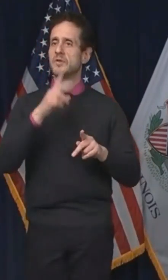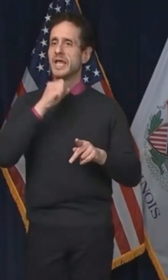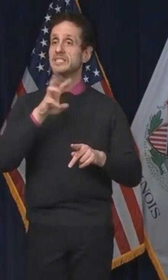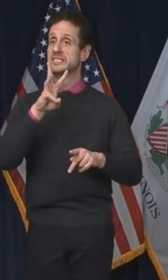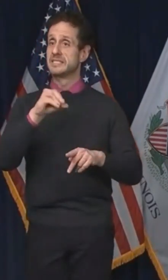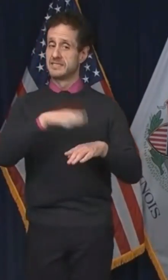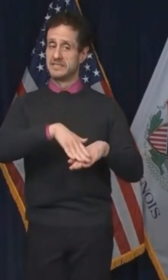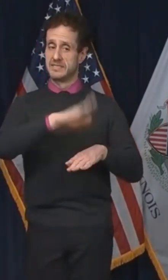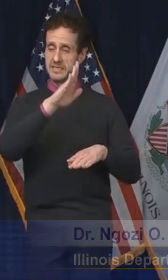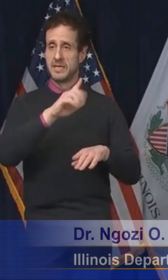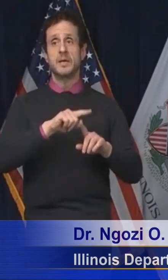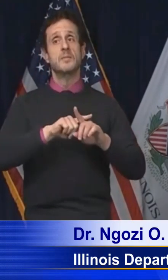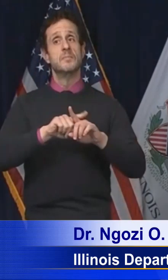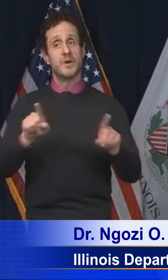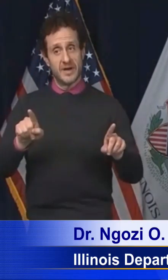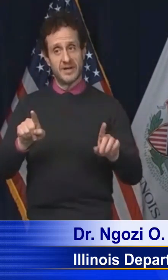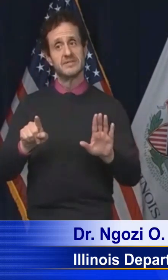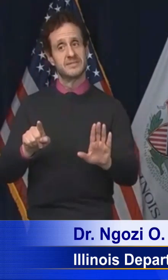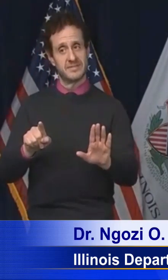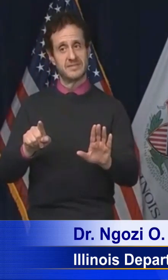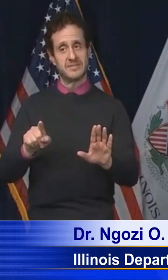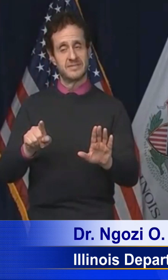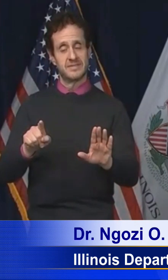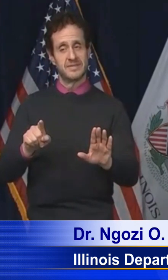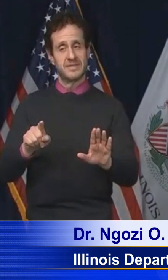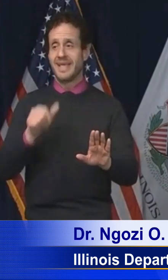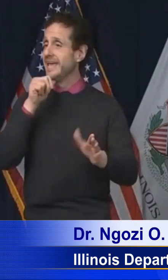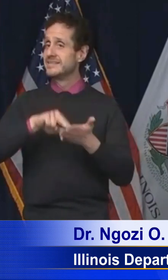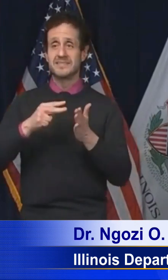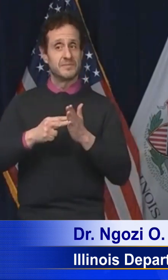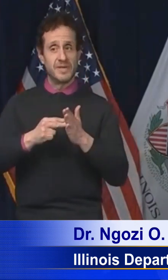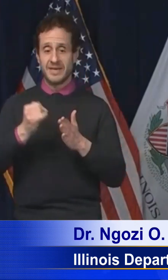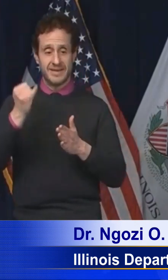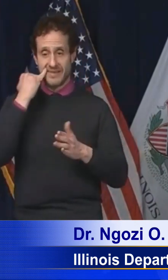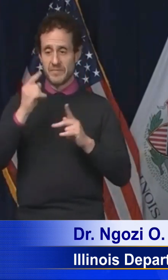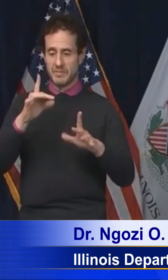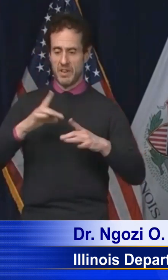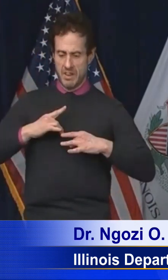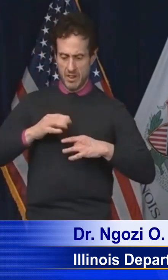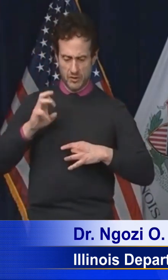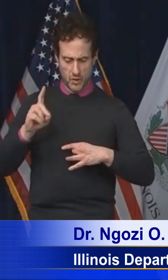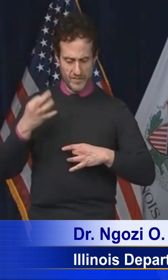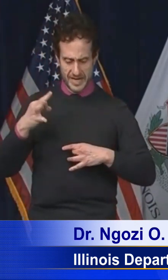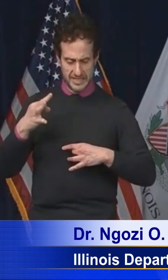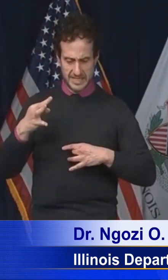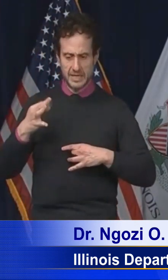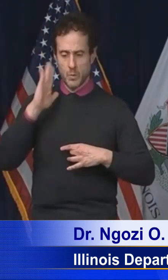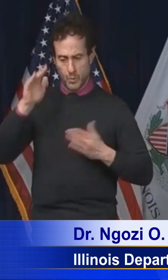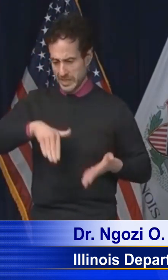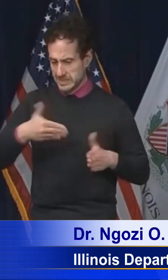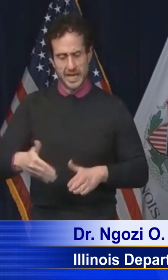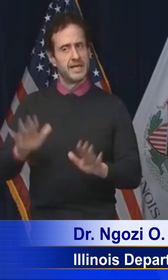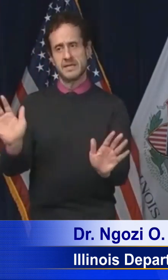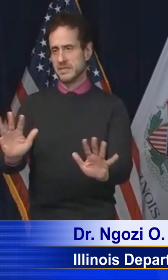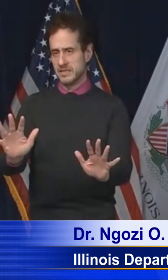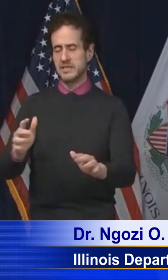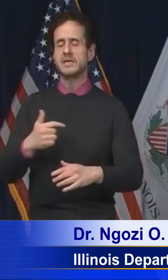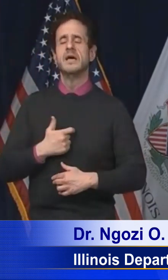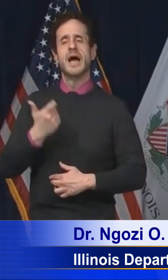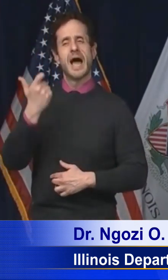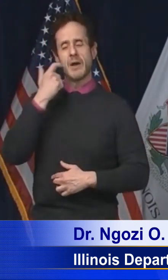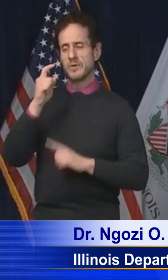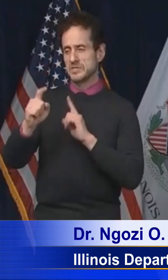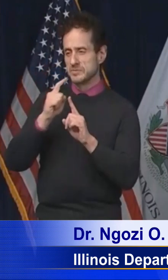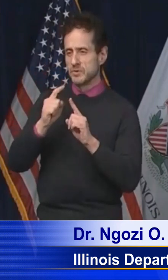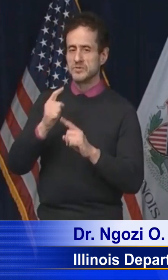older, but that doesn't mean that it's a death sentence. I recently spoke with our third